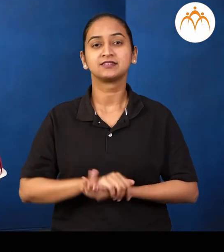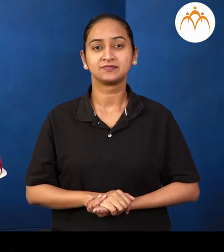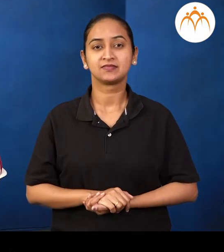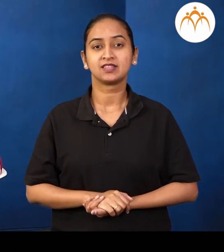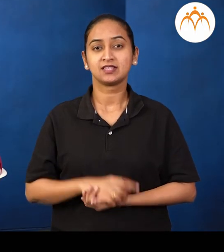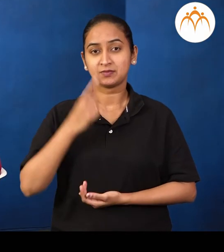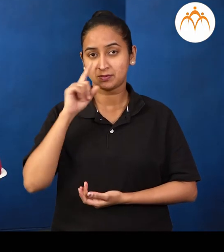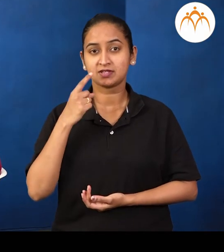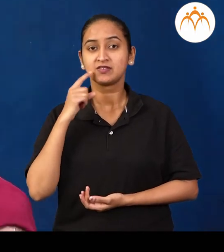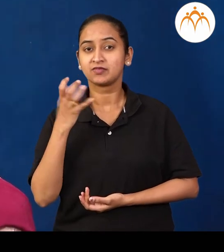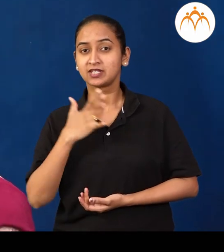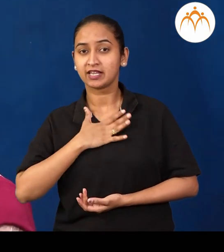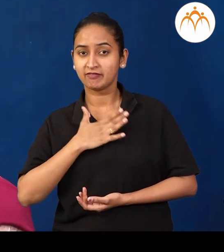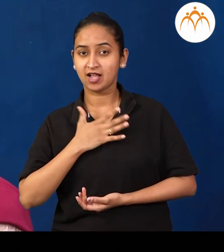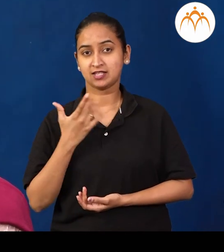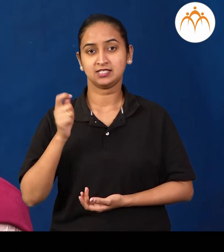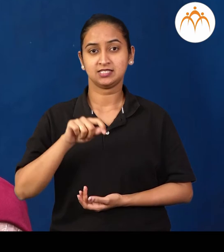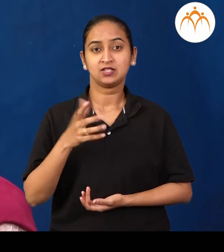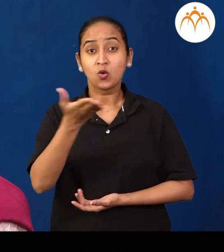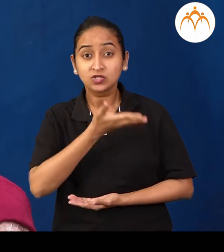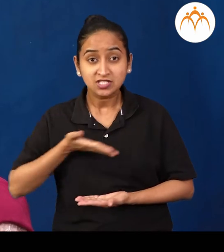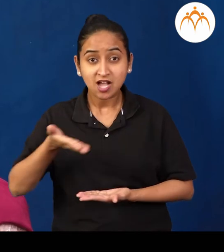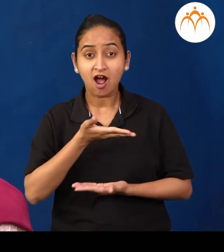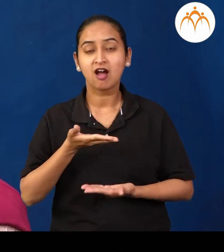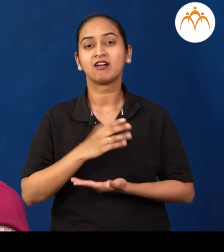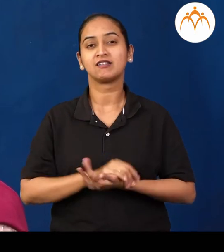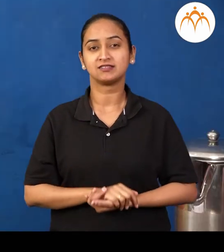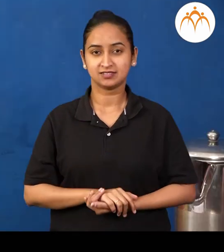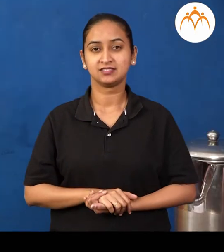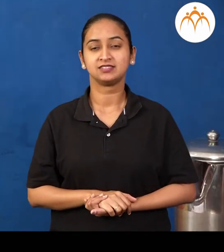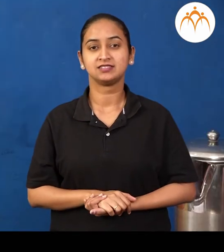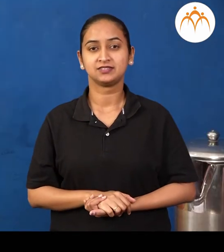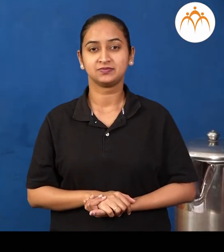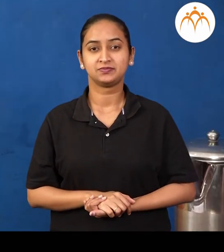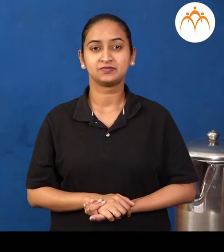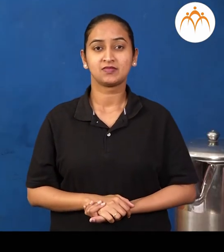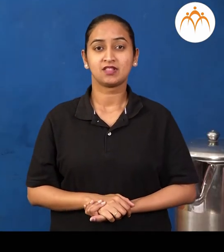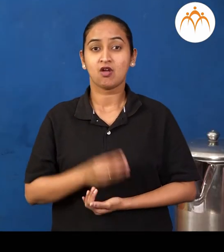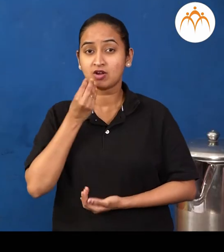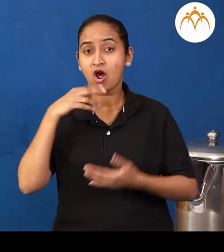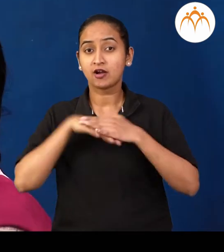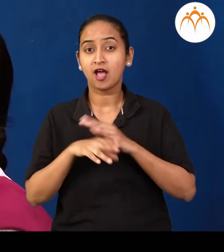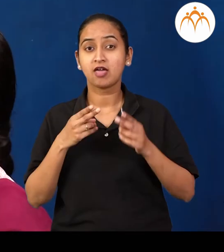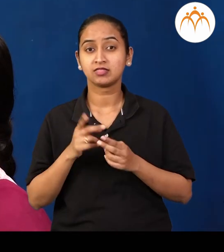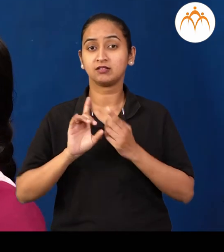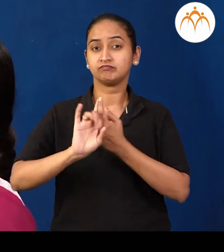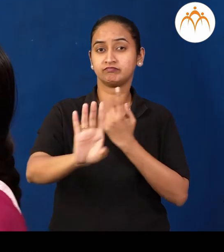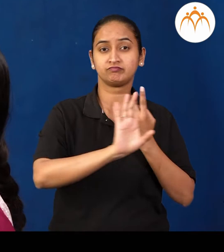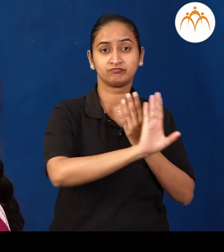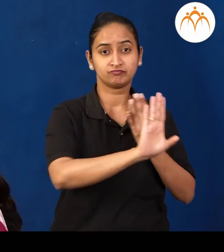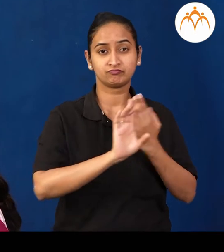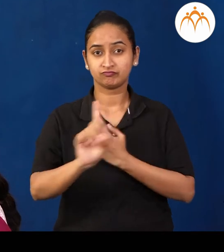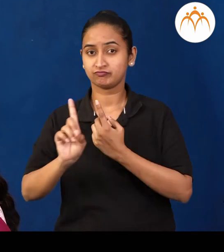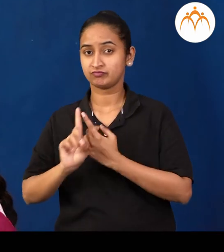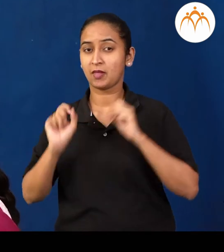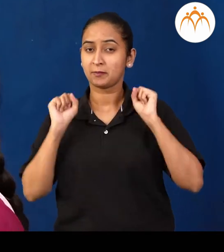idli chutney. Mom, can I place the order? Hmm, okay. You do it. One dosa